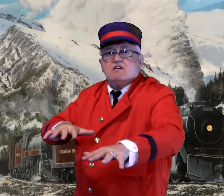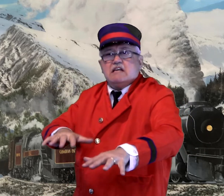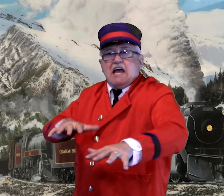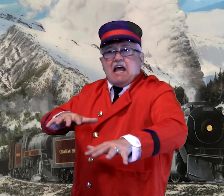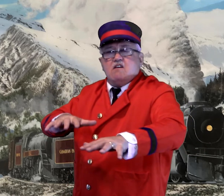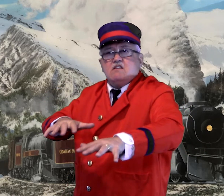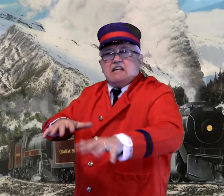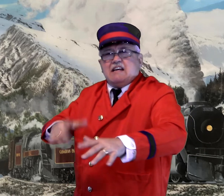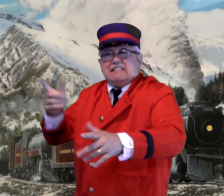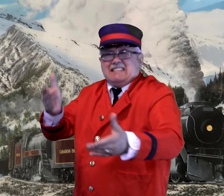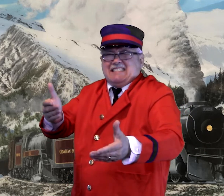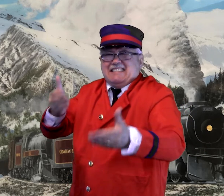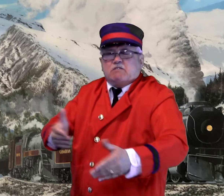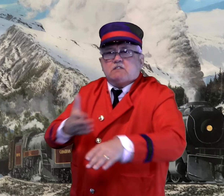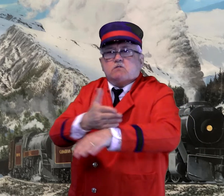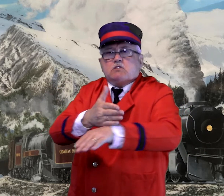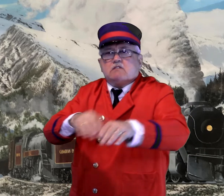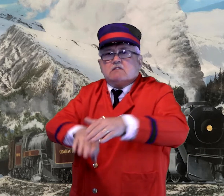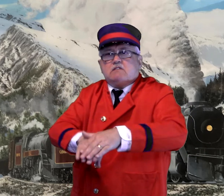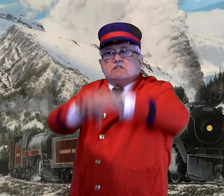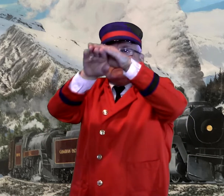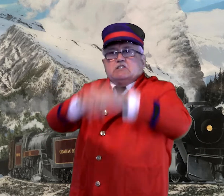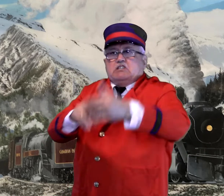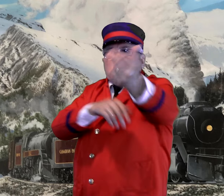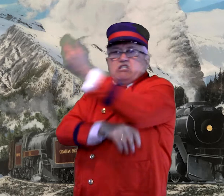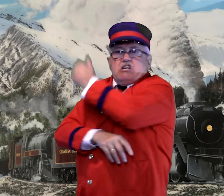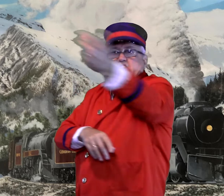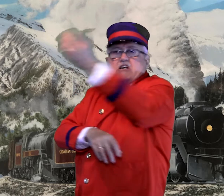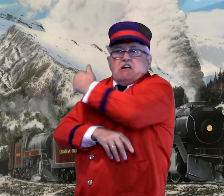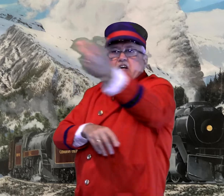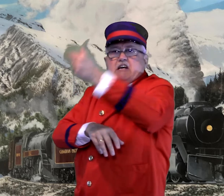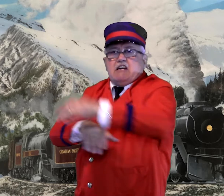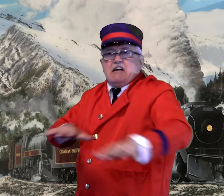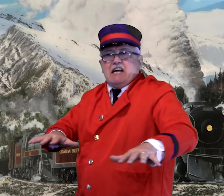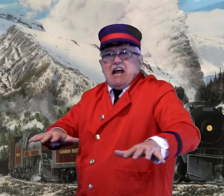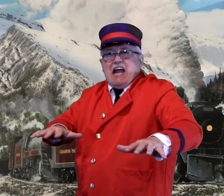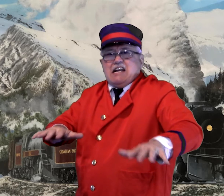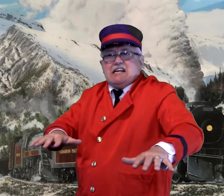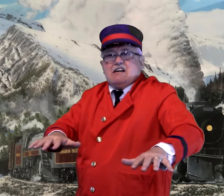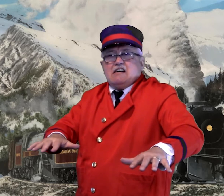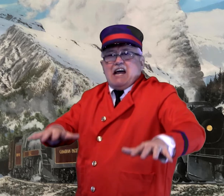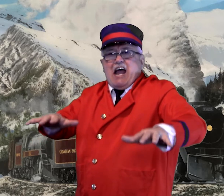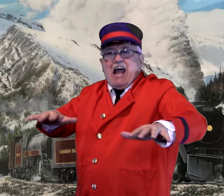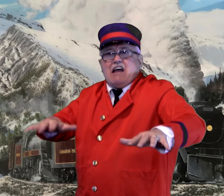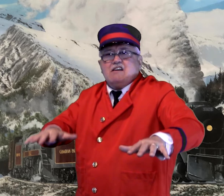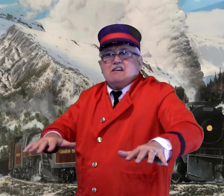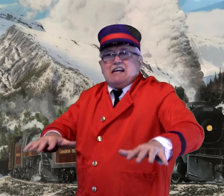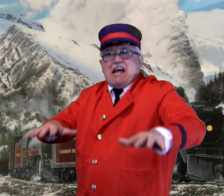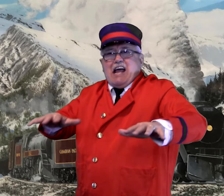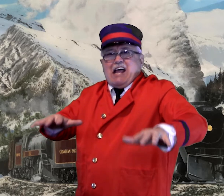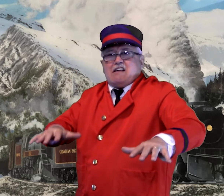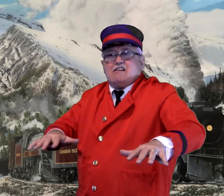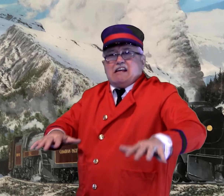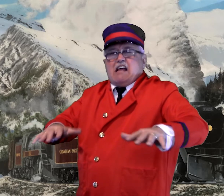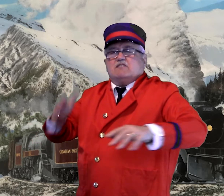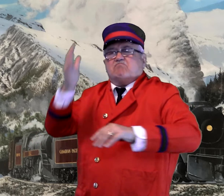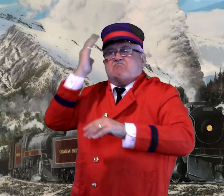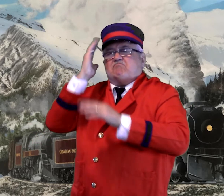the car shook quickly and violently, they knew that they were stopped waiting for a passing freight train, a big